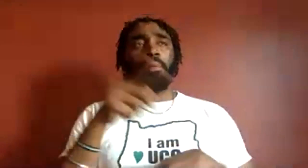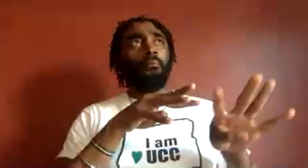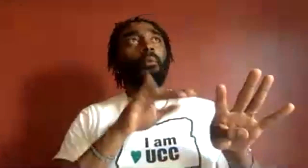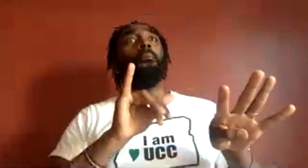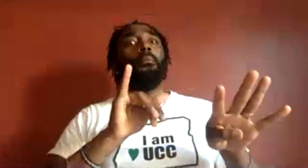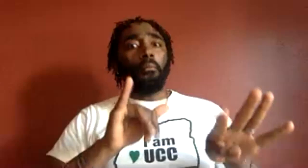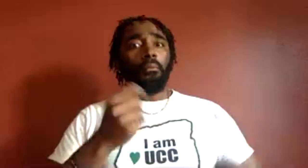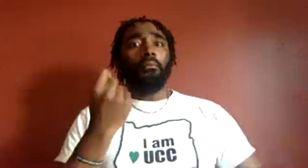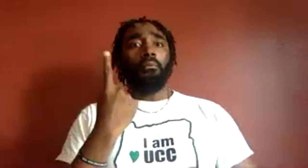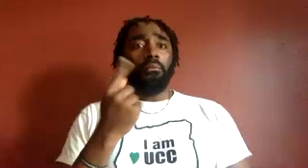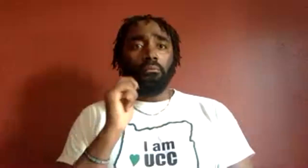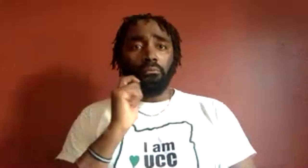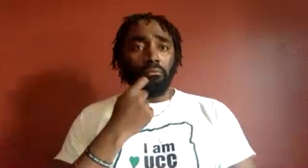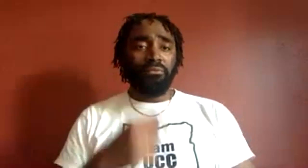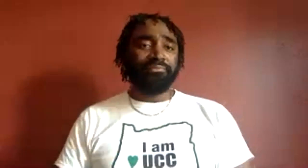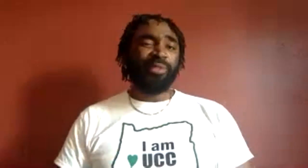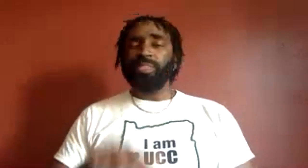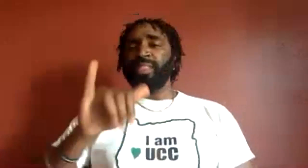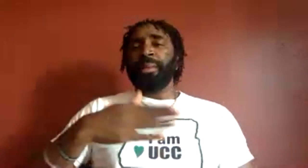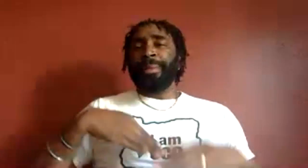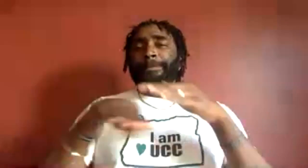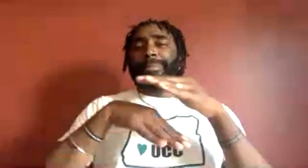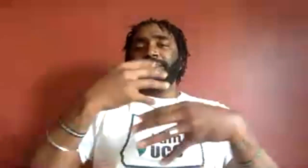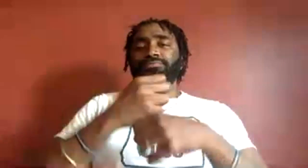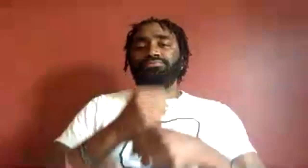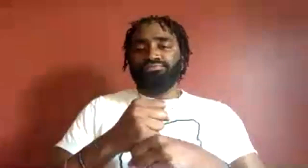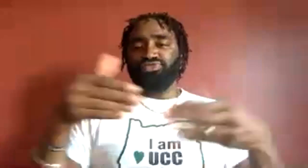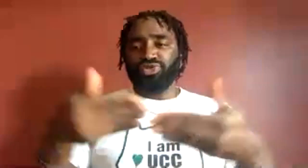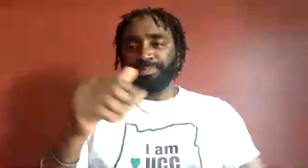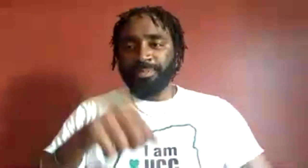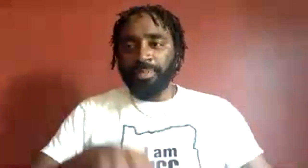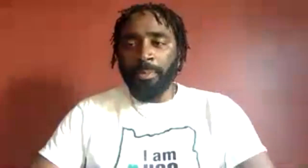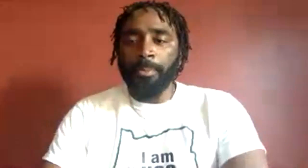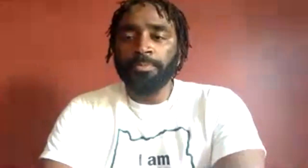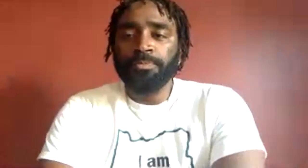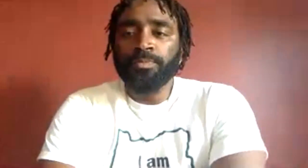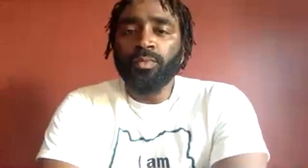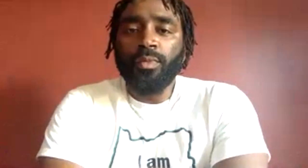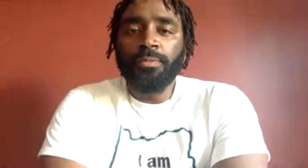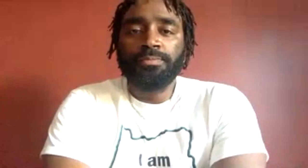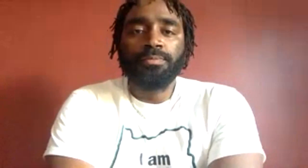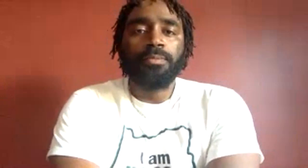about accessibility, and really bringing awareness, which is really cool. And so that's me in a